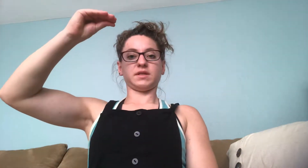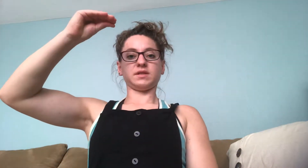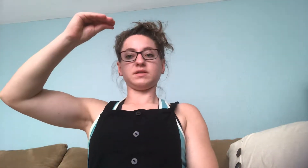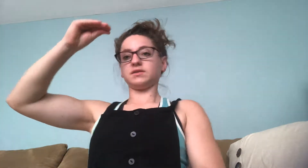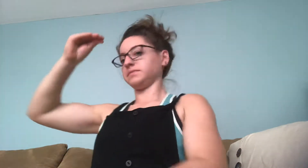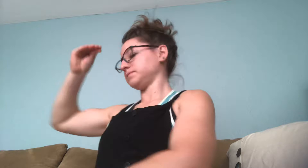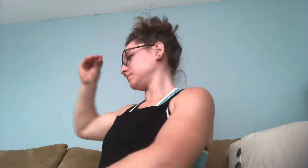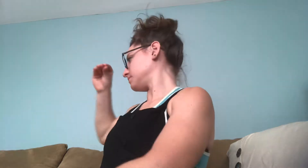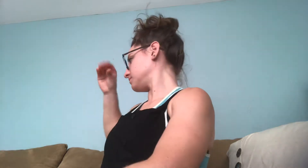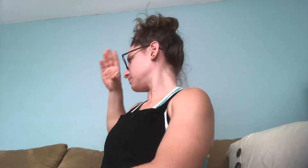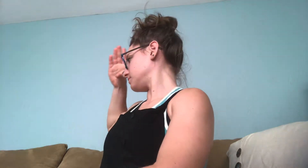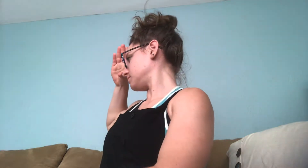this.